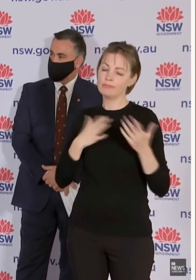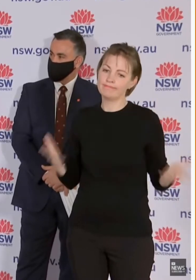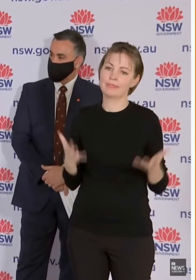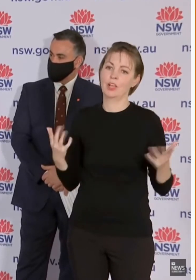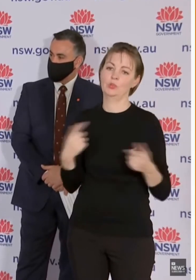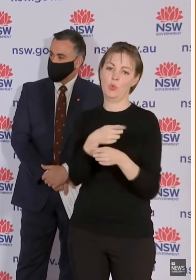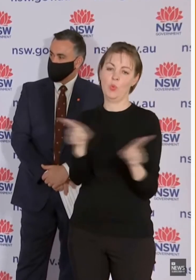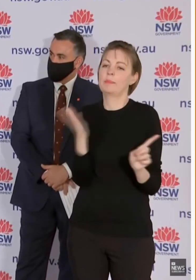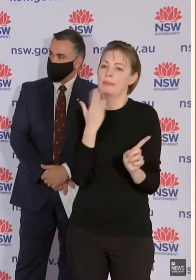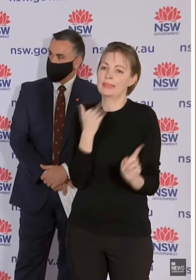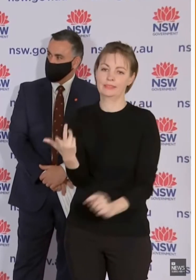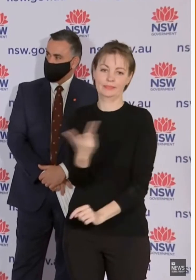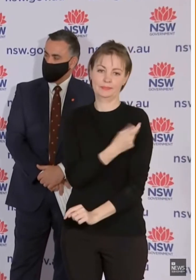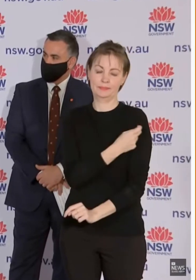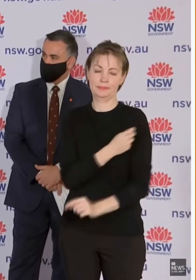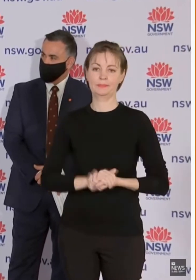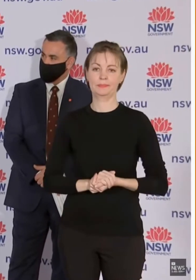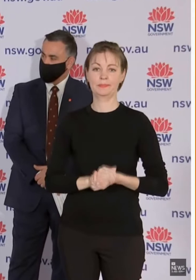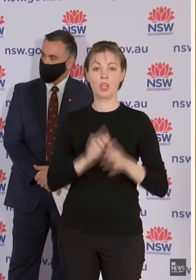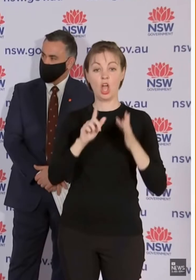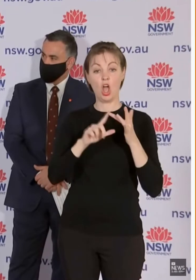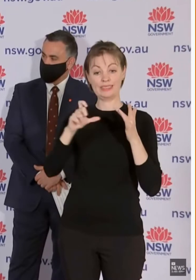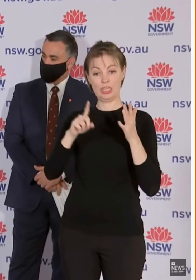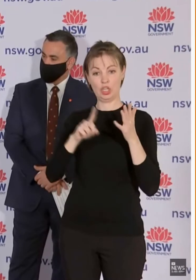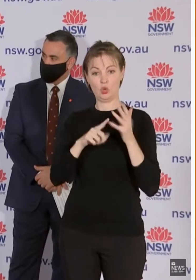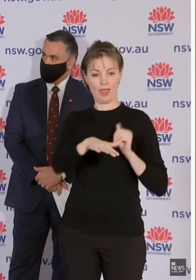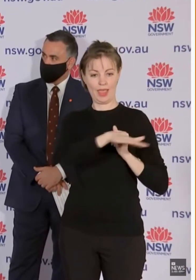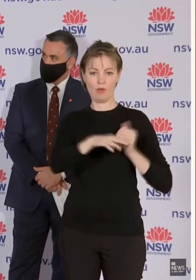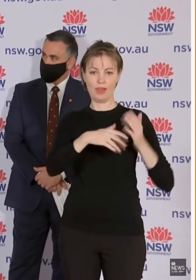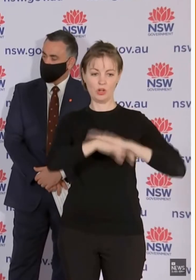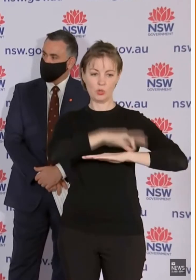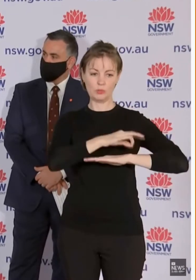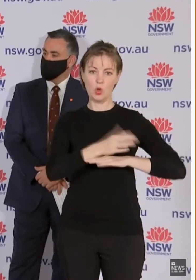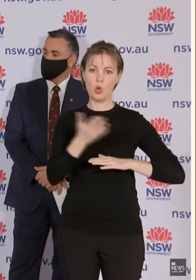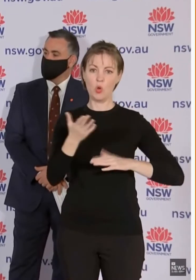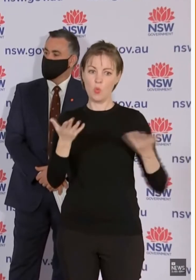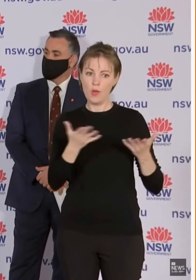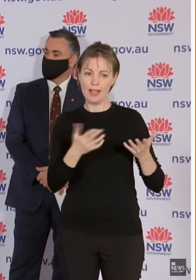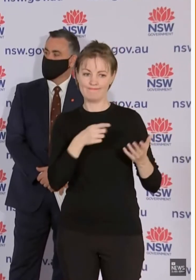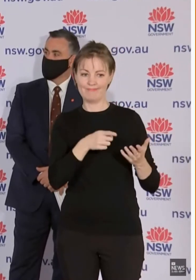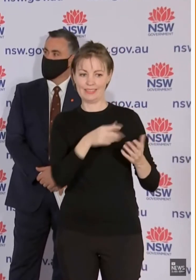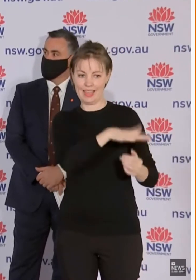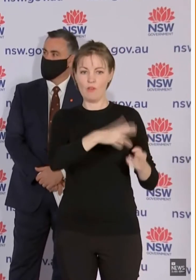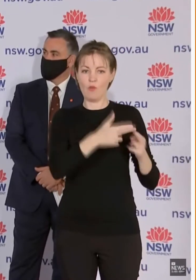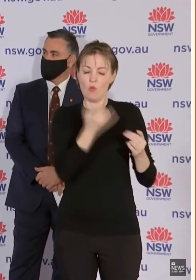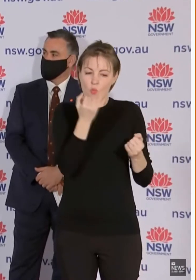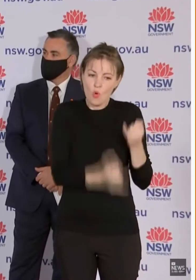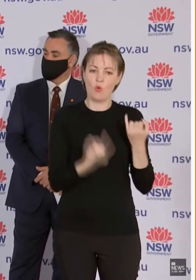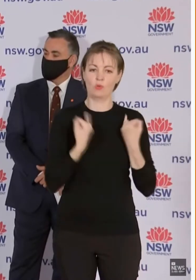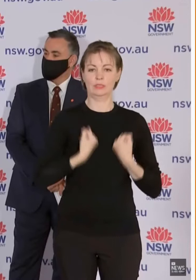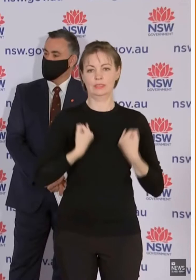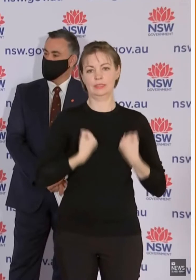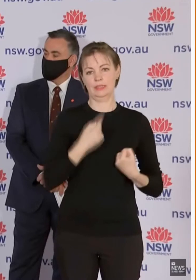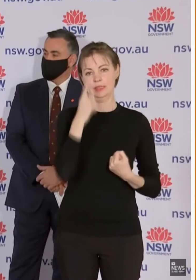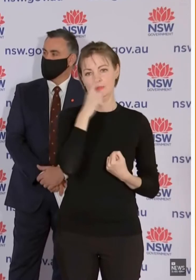vaccinated. Intensive care units in our hospitals are where we look after our sickest, most vulnerable patients. We work in